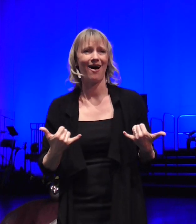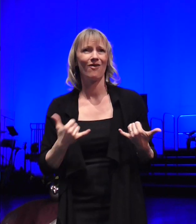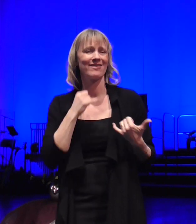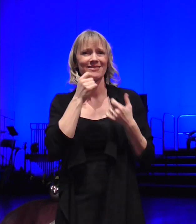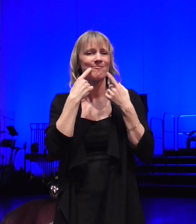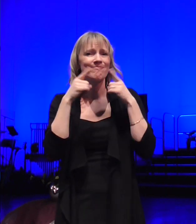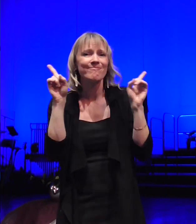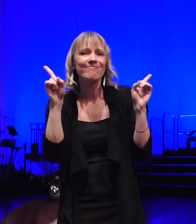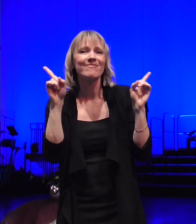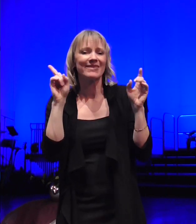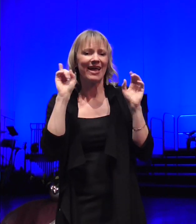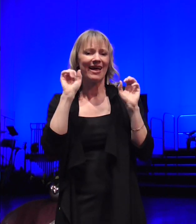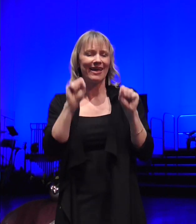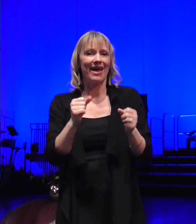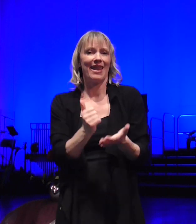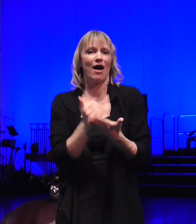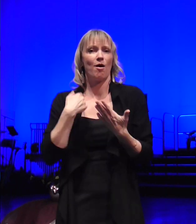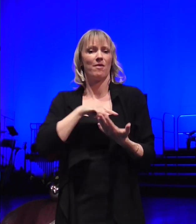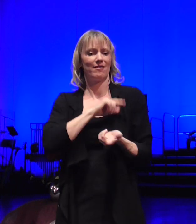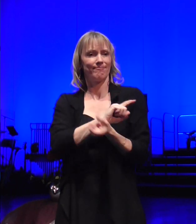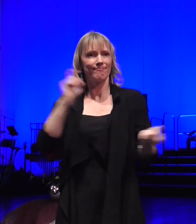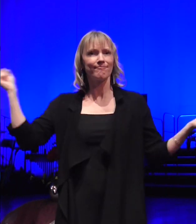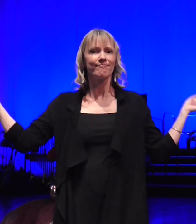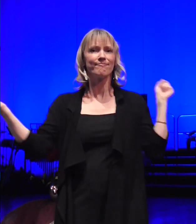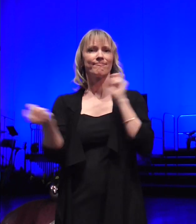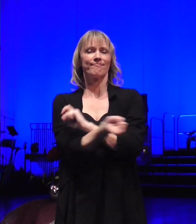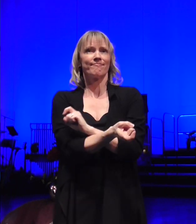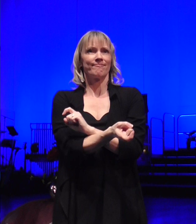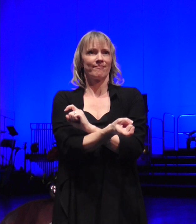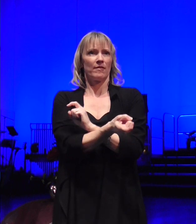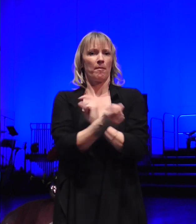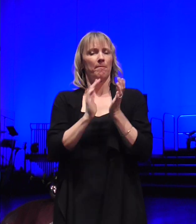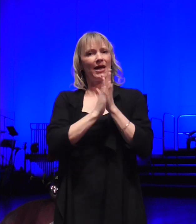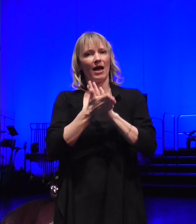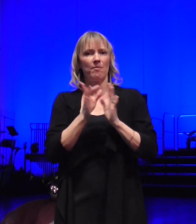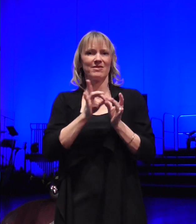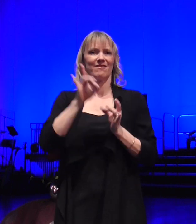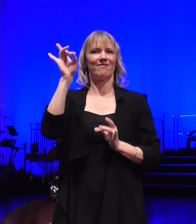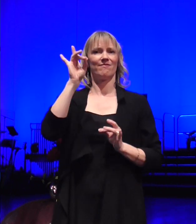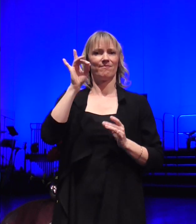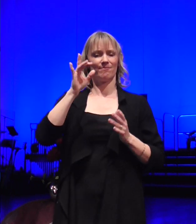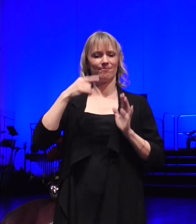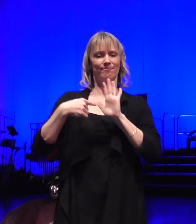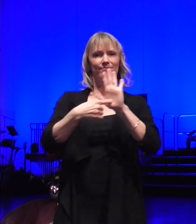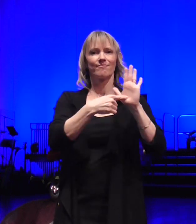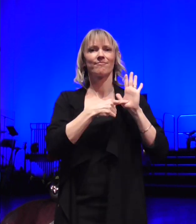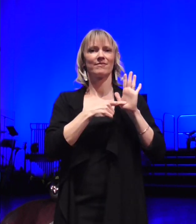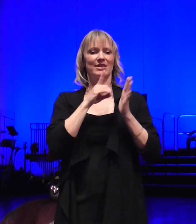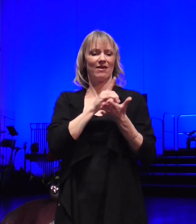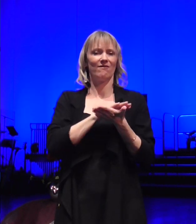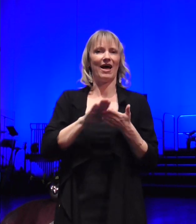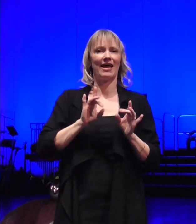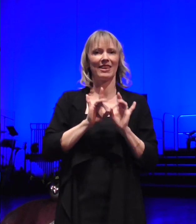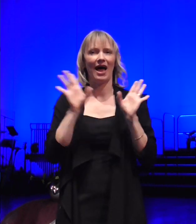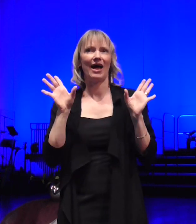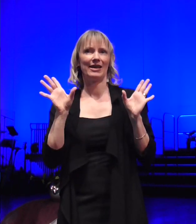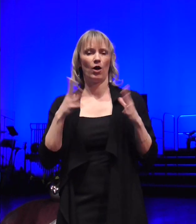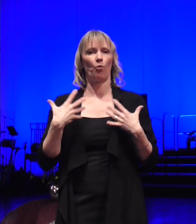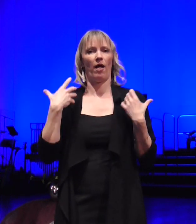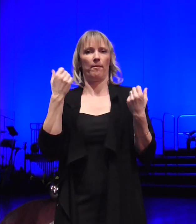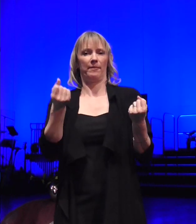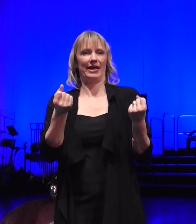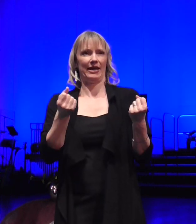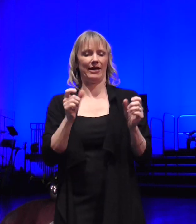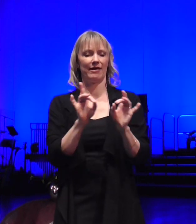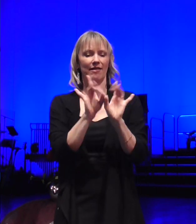and can transform us into being a presence for divine light, divine love, and divine well-being. May we embrace